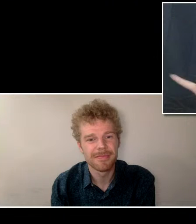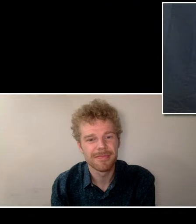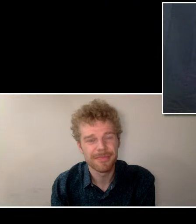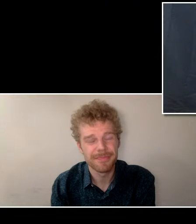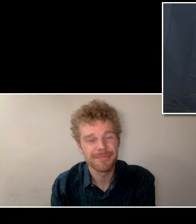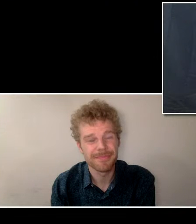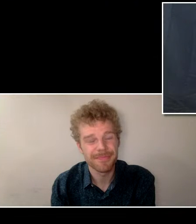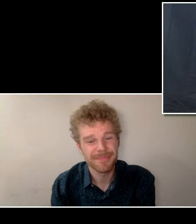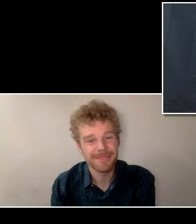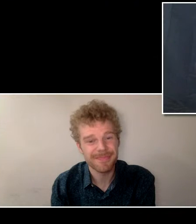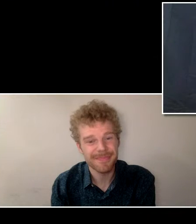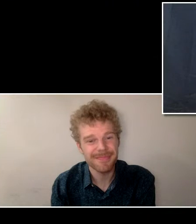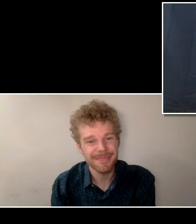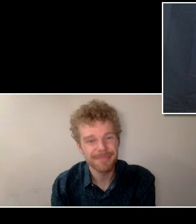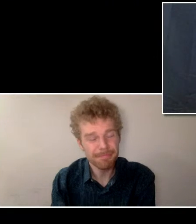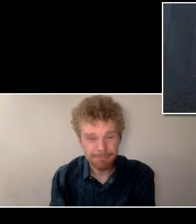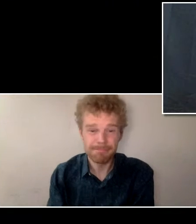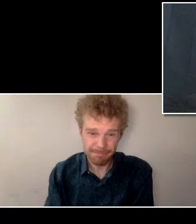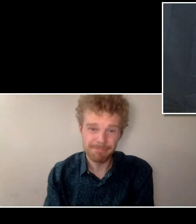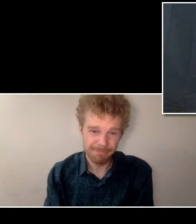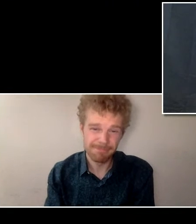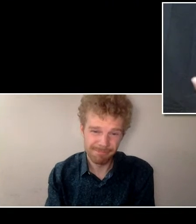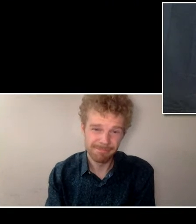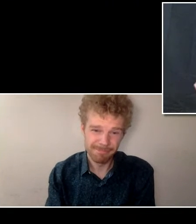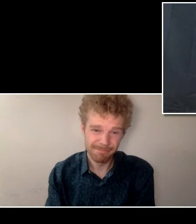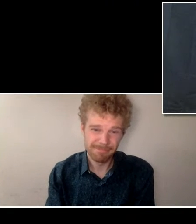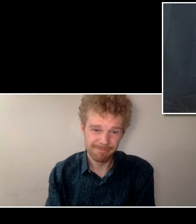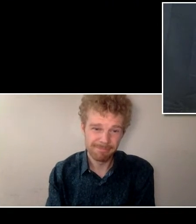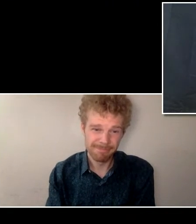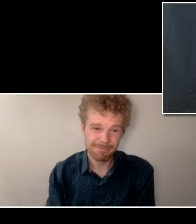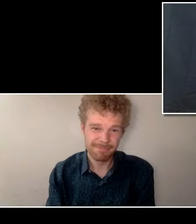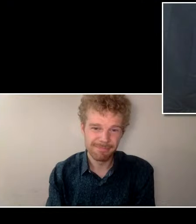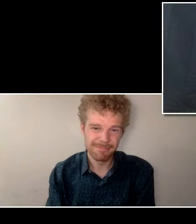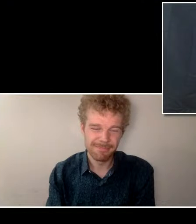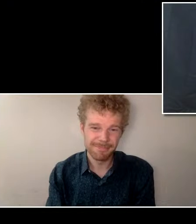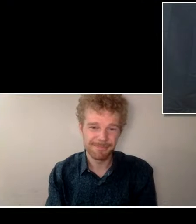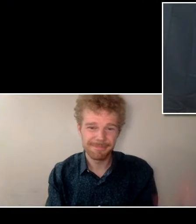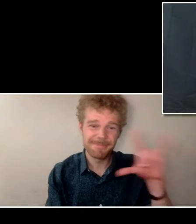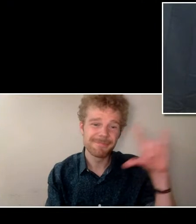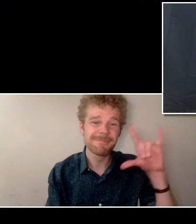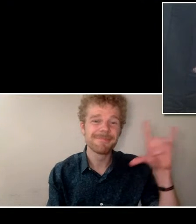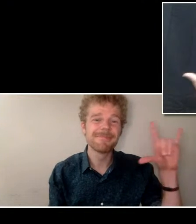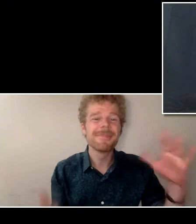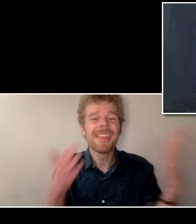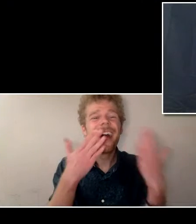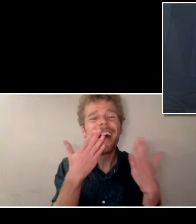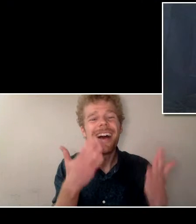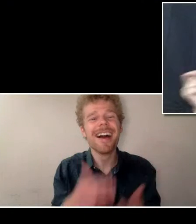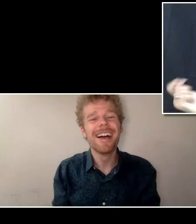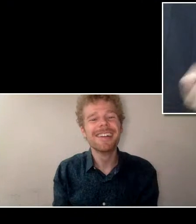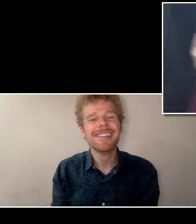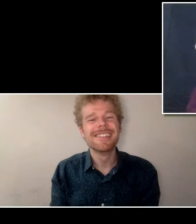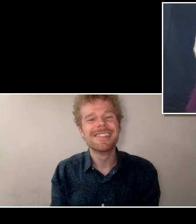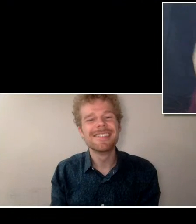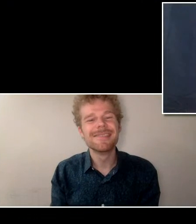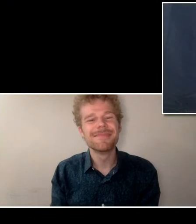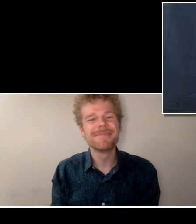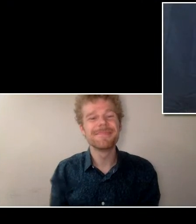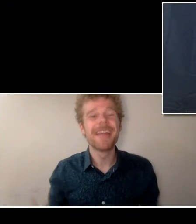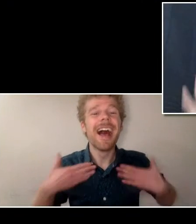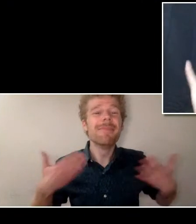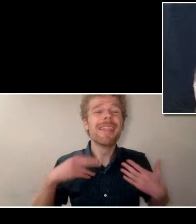We wish you all a good night, and please stay safe and stay healthy. Thank you all, and